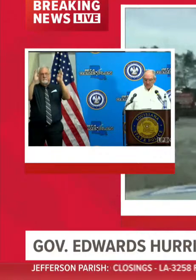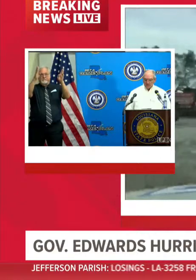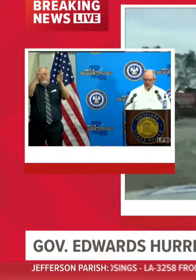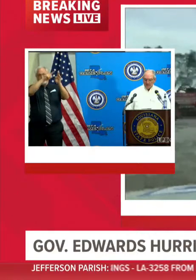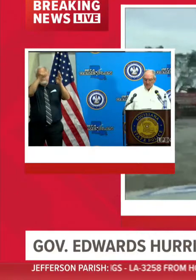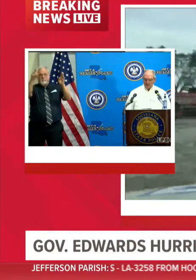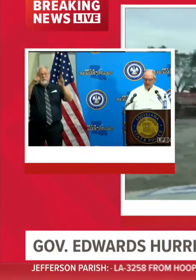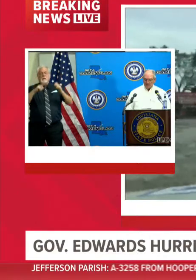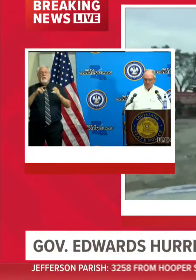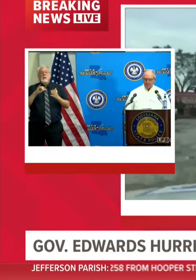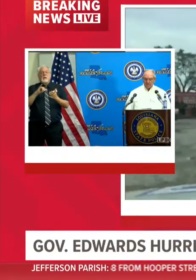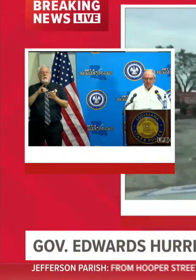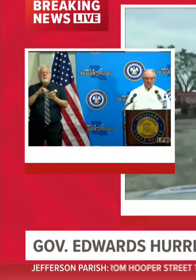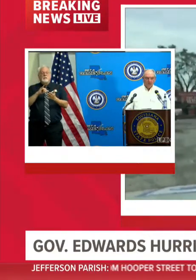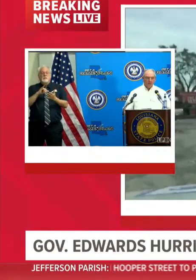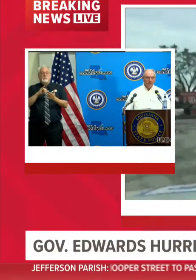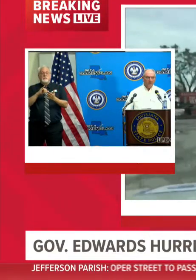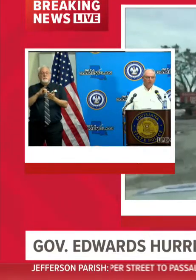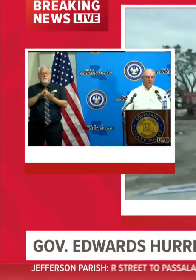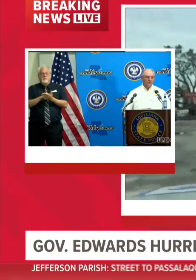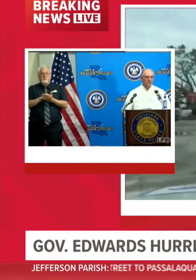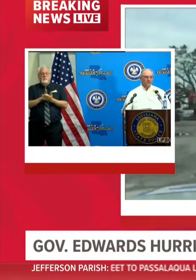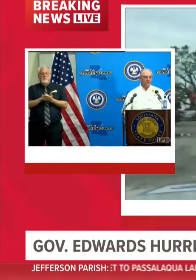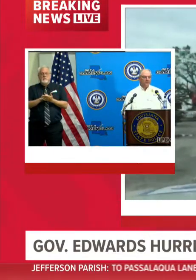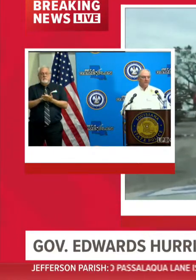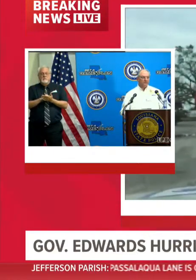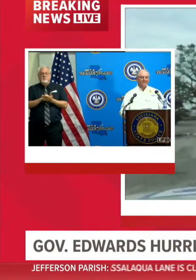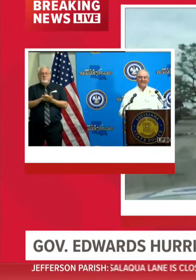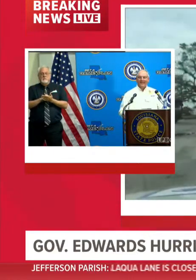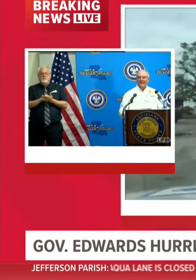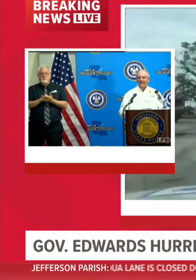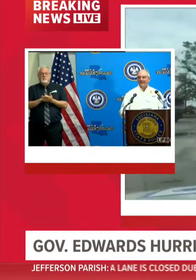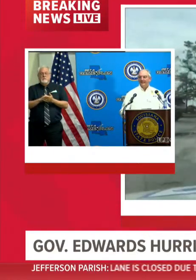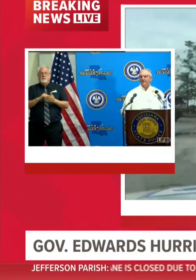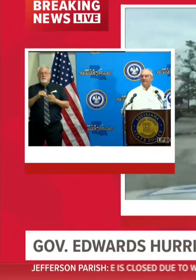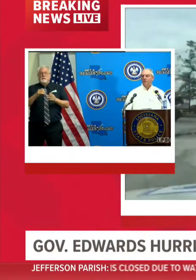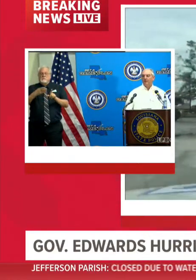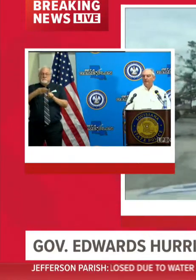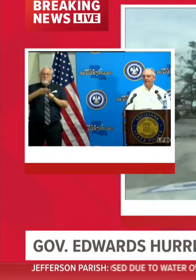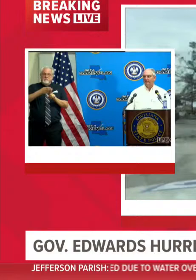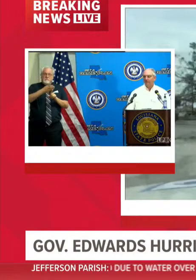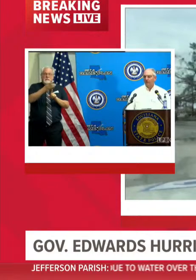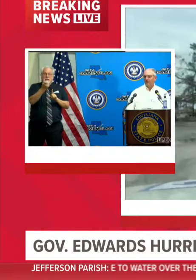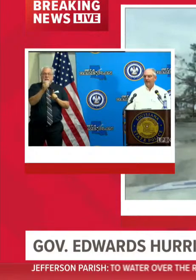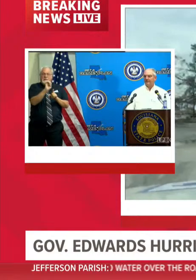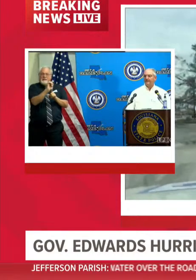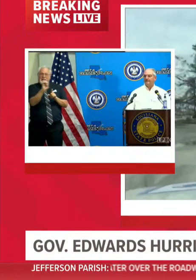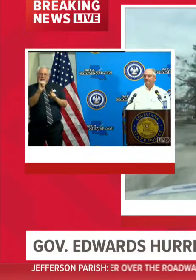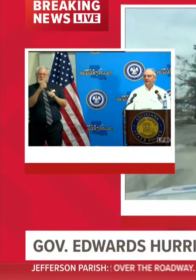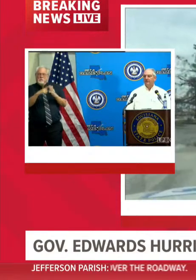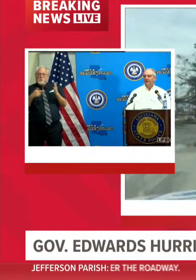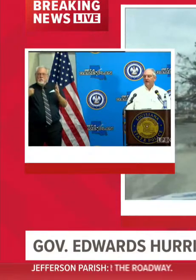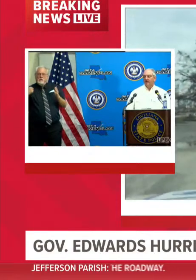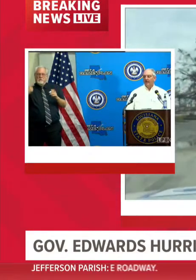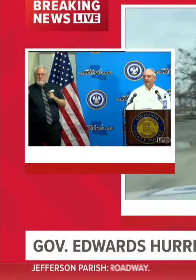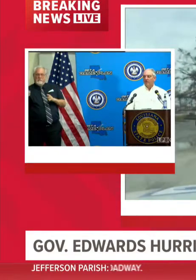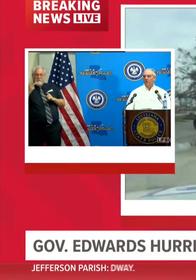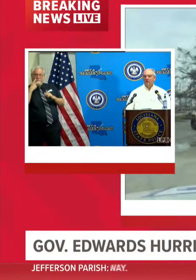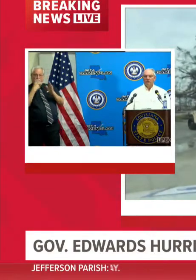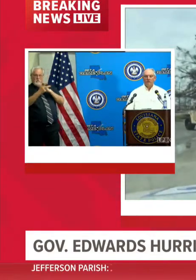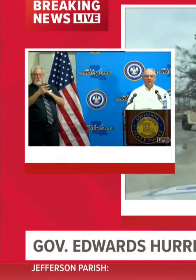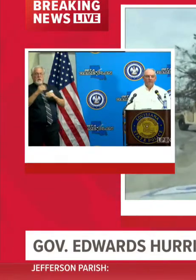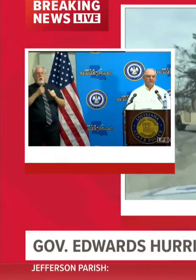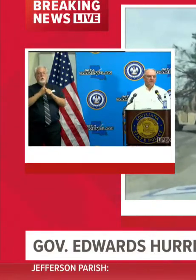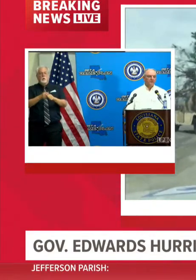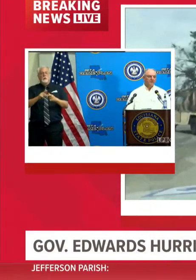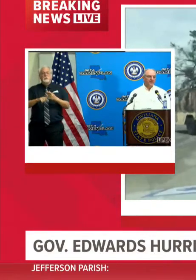The track of the storm was just slightly east of what had been forecasted, and according